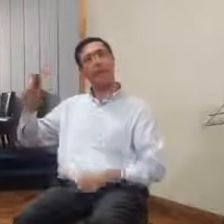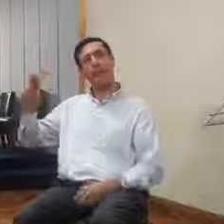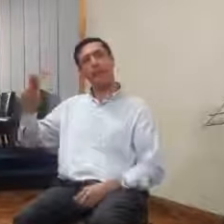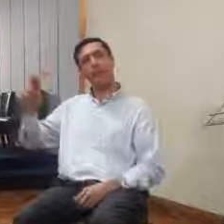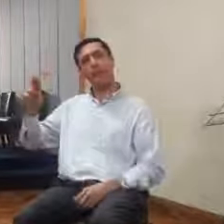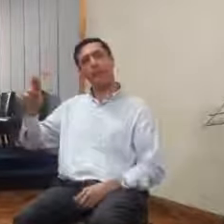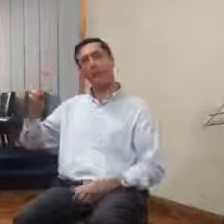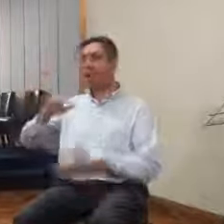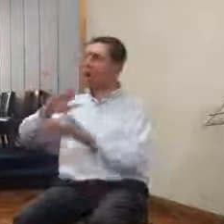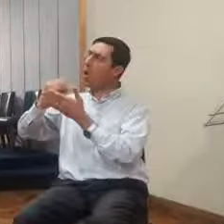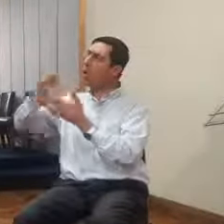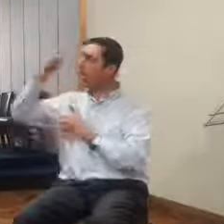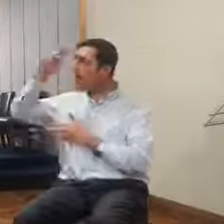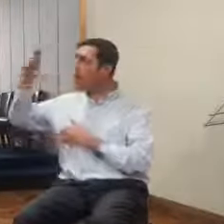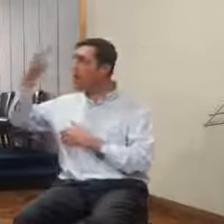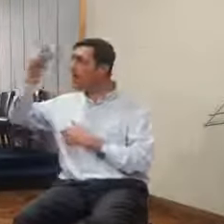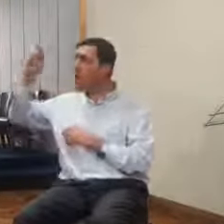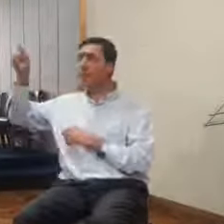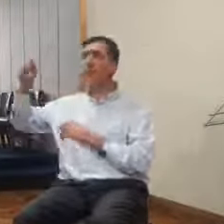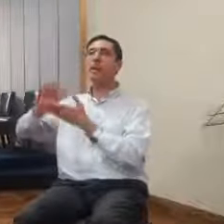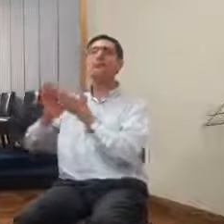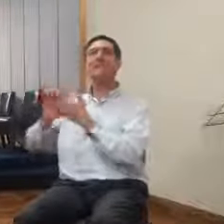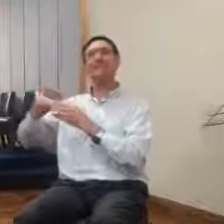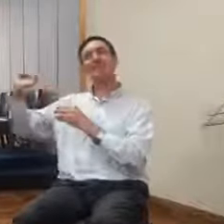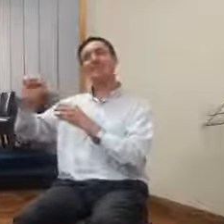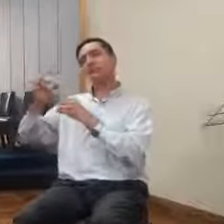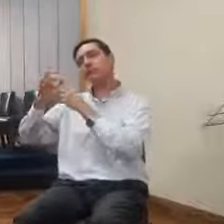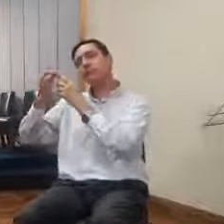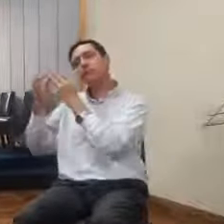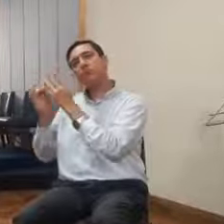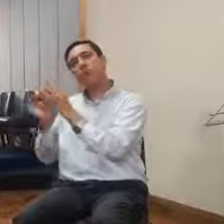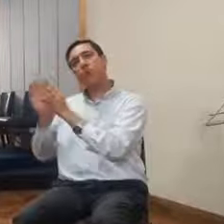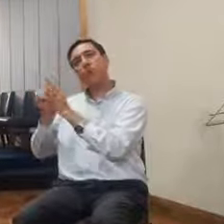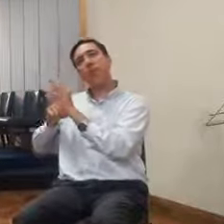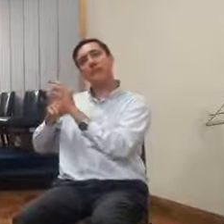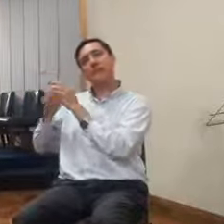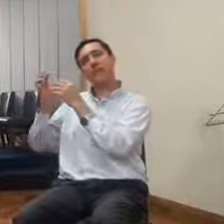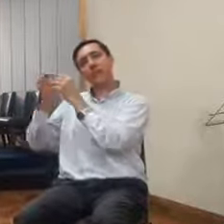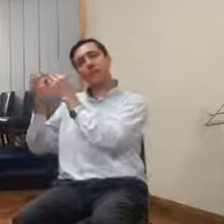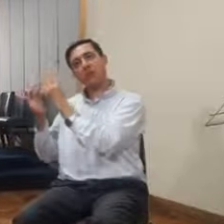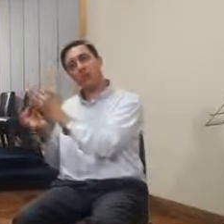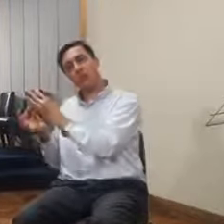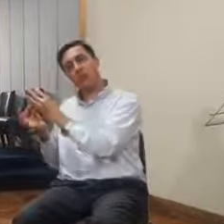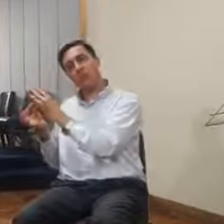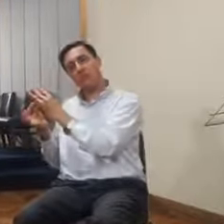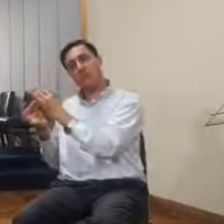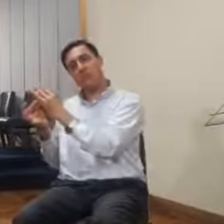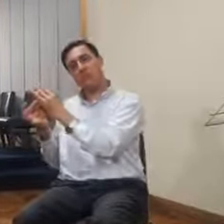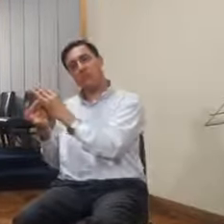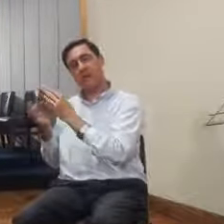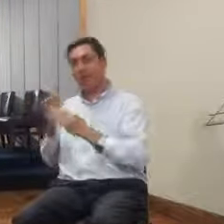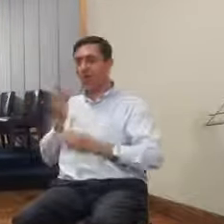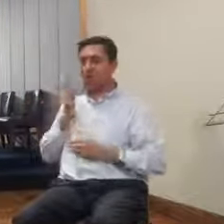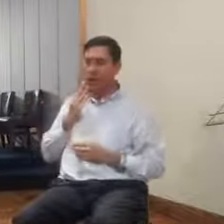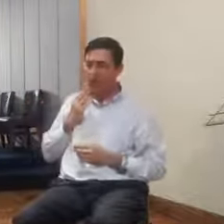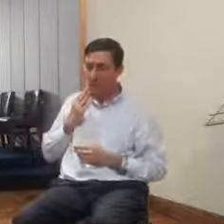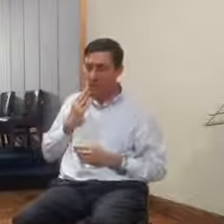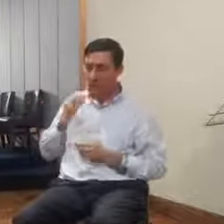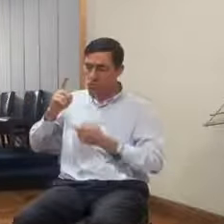attributes. And if we have trusted wholly in Him, our hearts shall rejoice. The